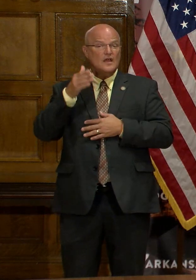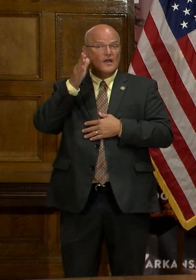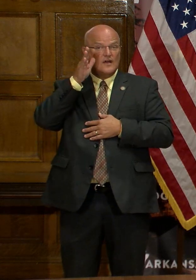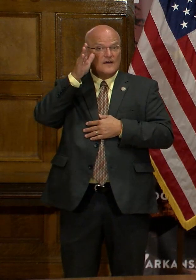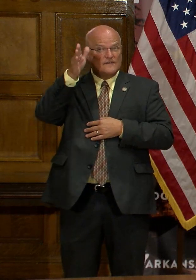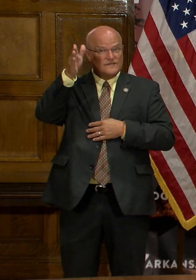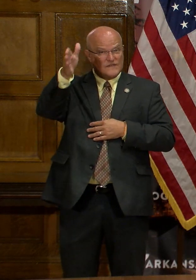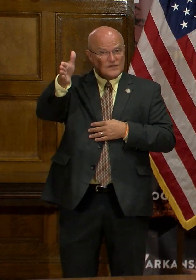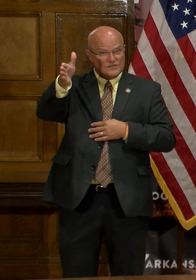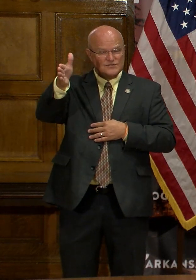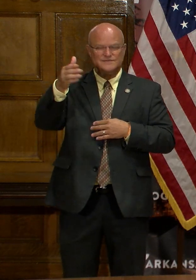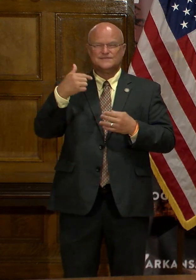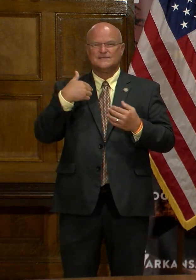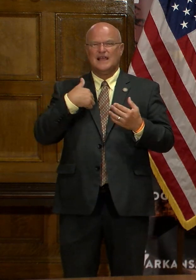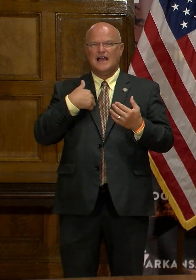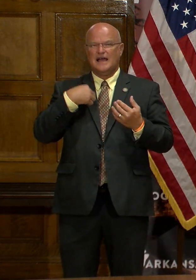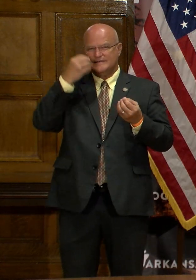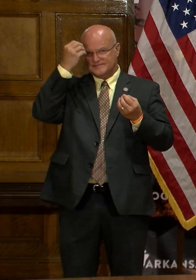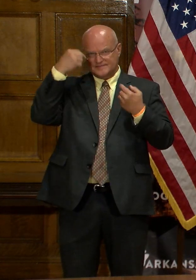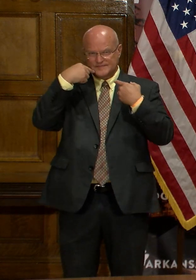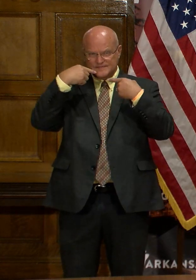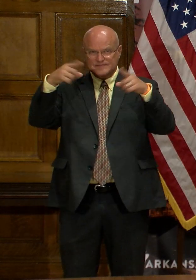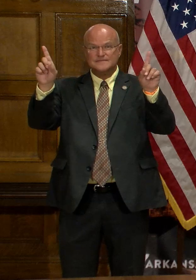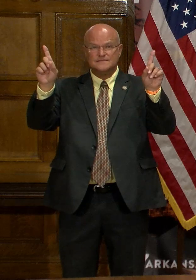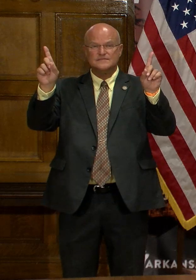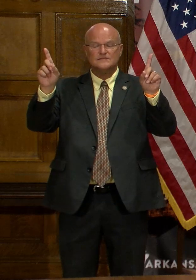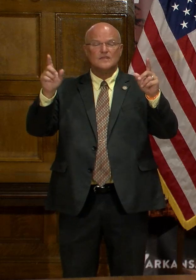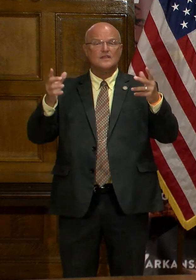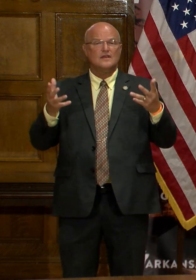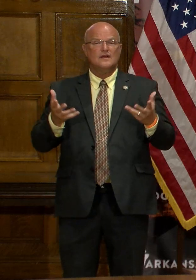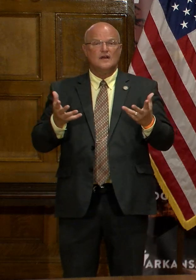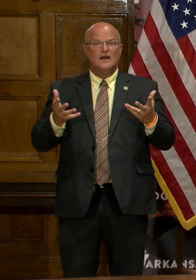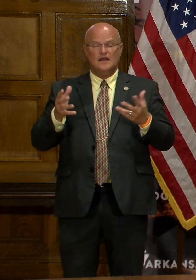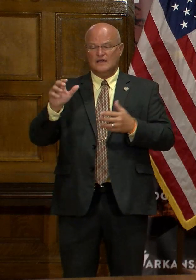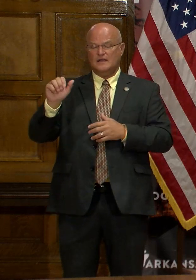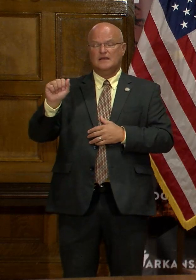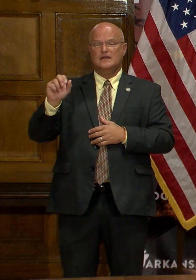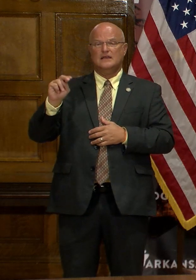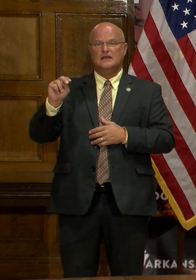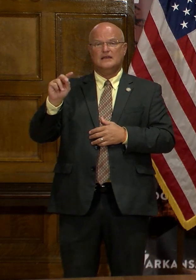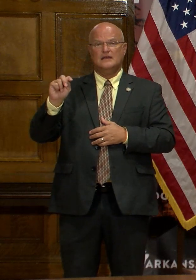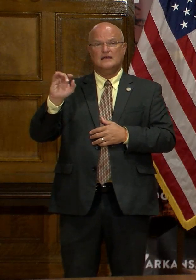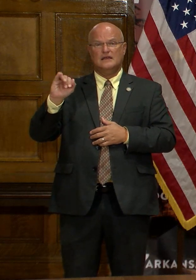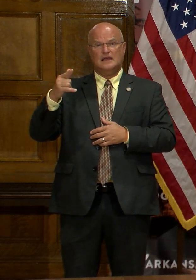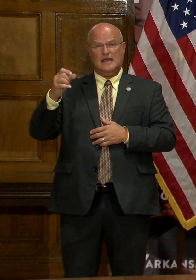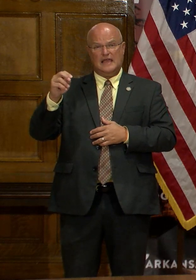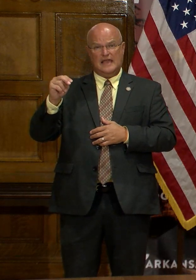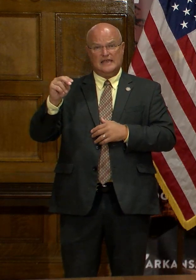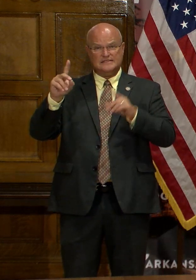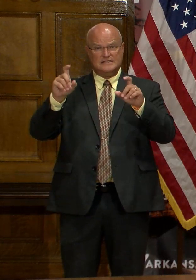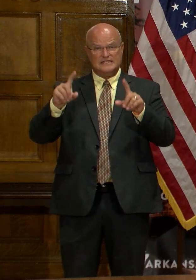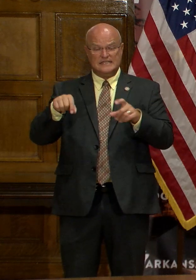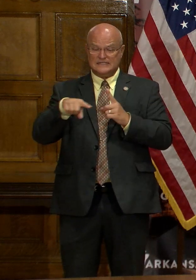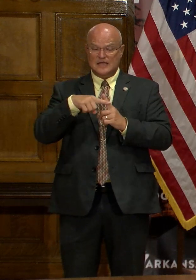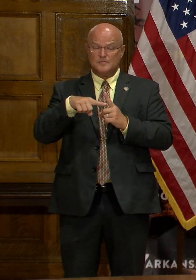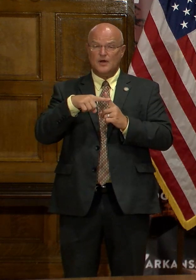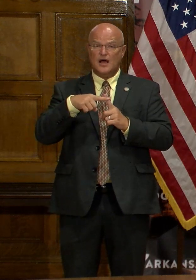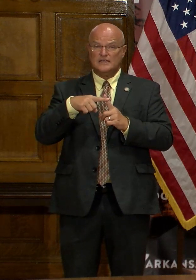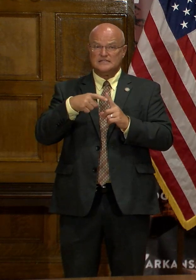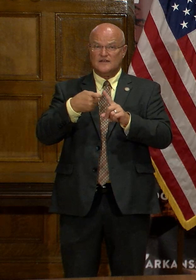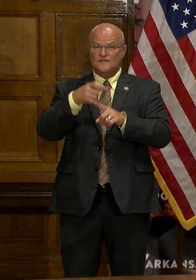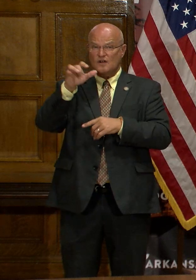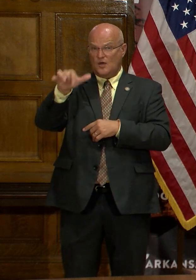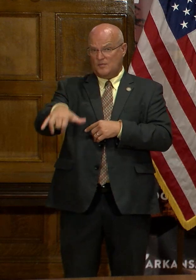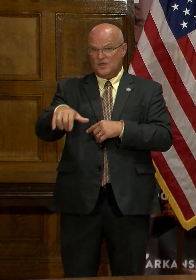future, I wanted to make the announcement that the antigen test and the positives resulting from